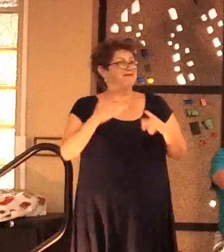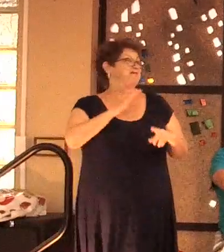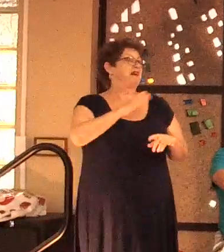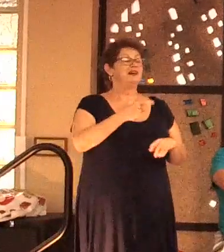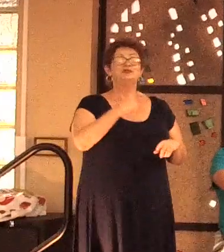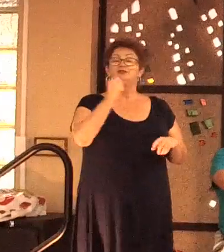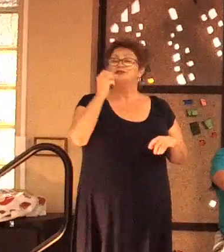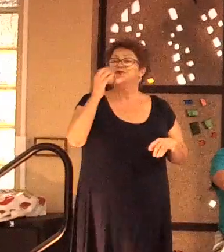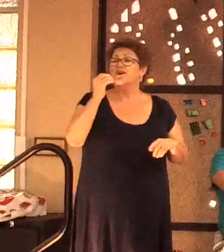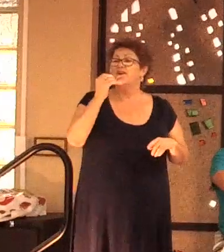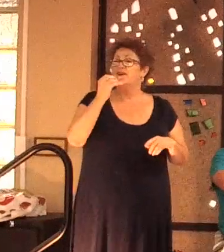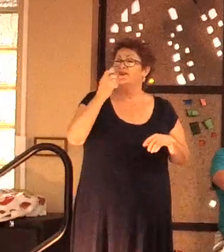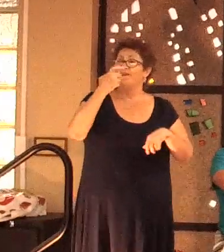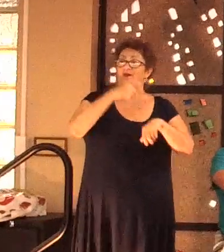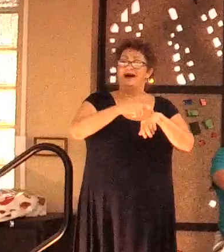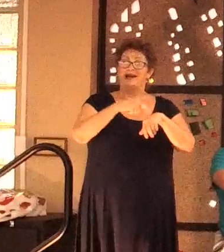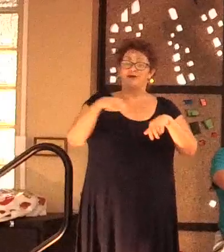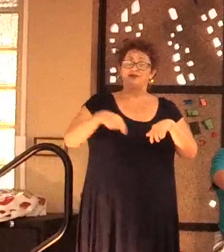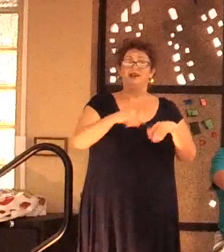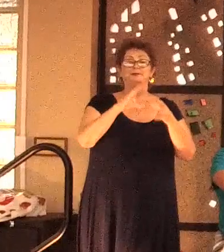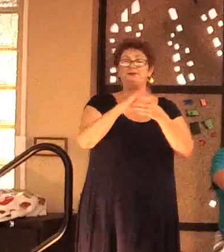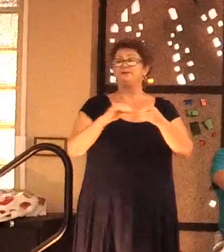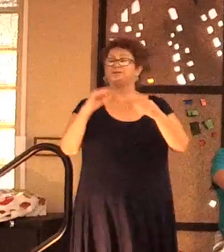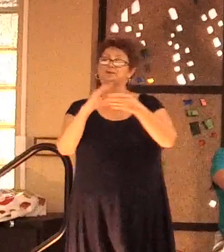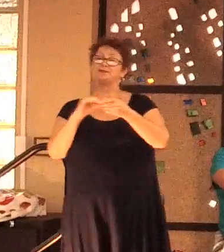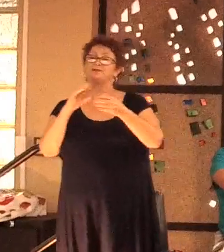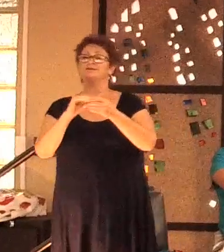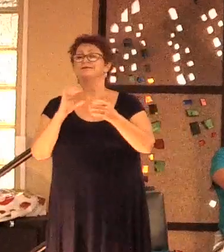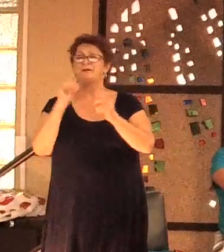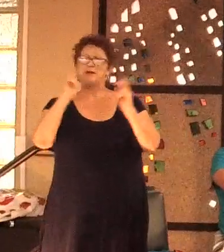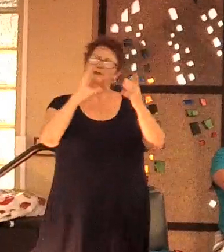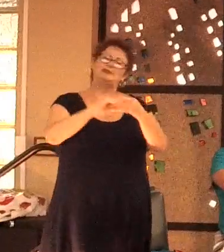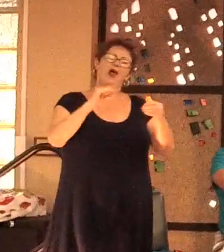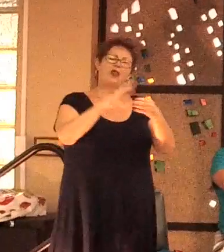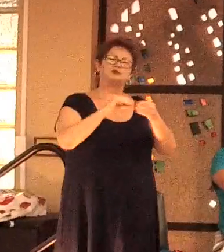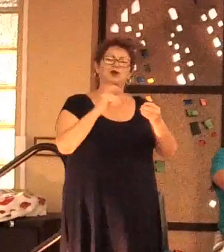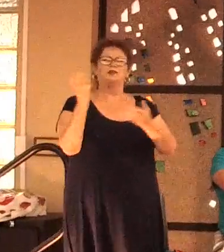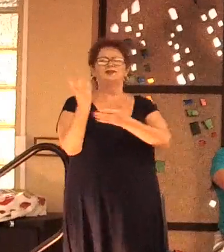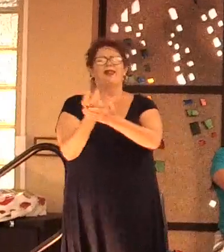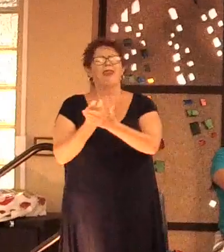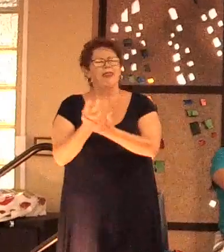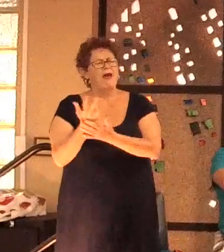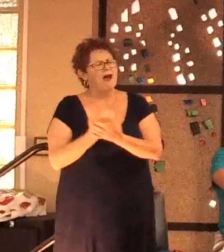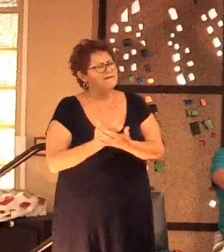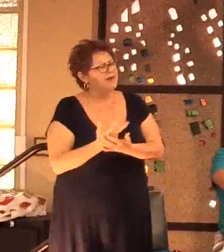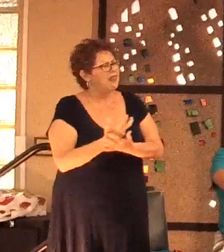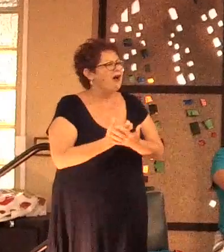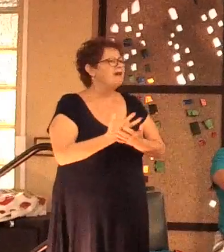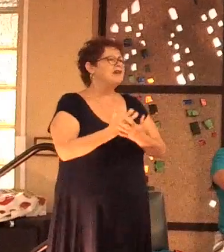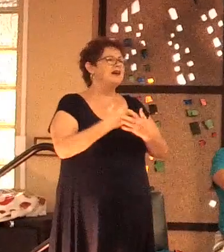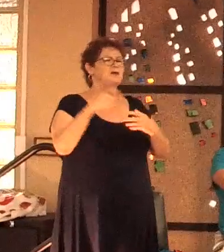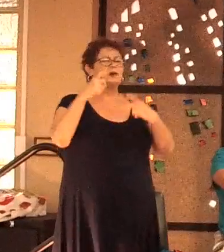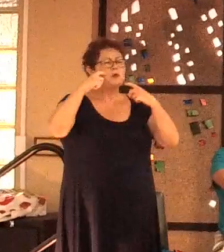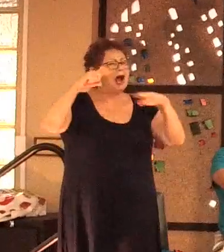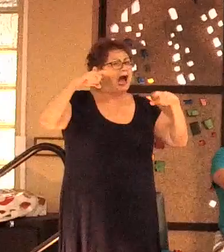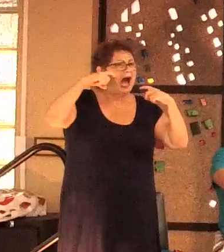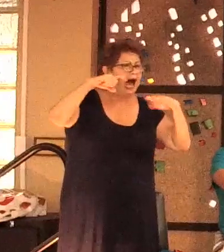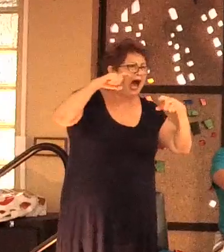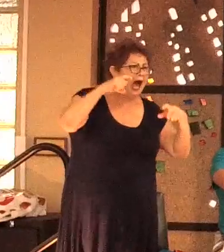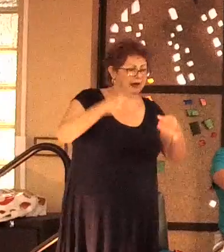see, I told you, you just really would be fine, you'd be fine. And as people were telling their stories, and people were